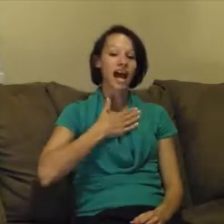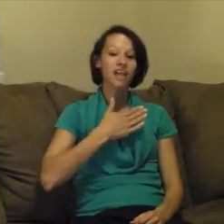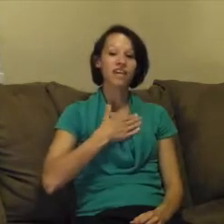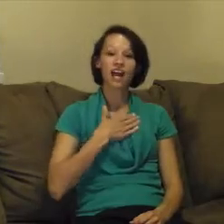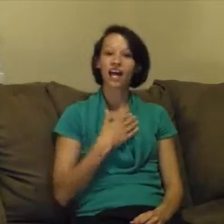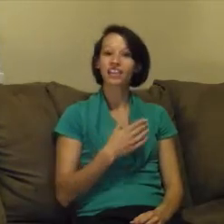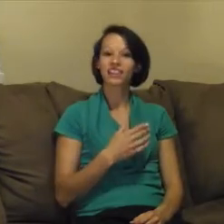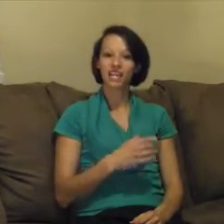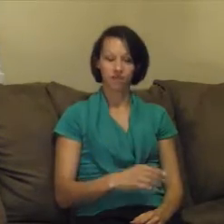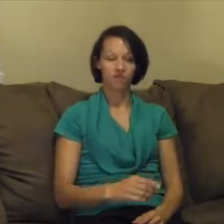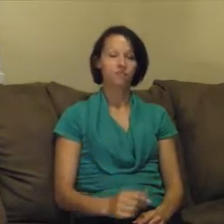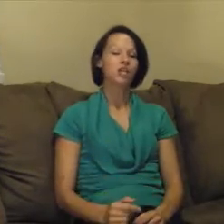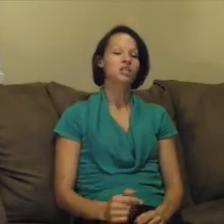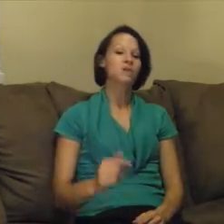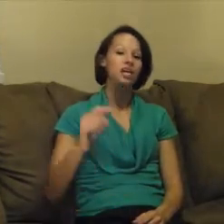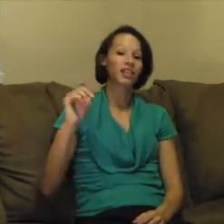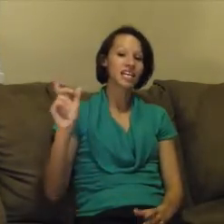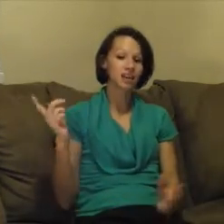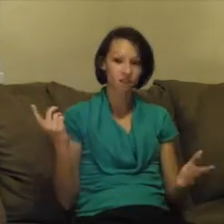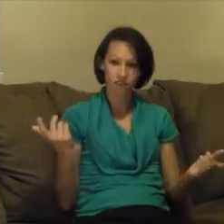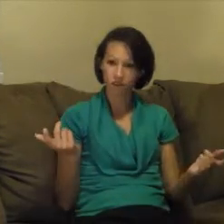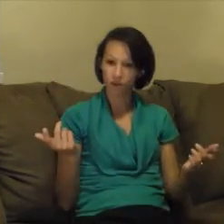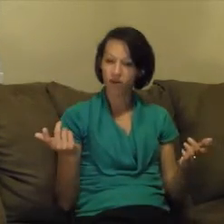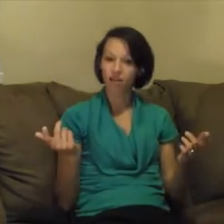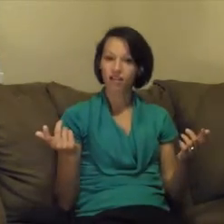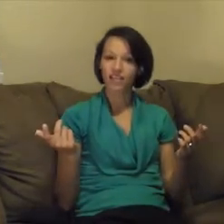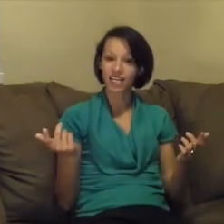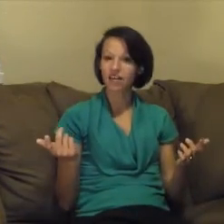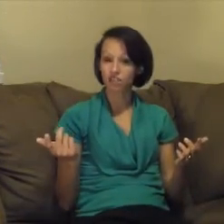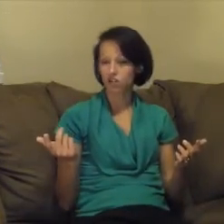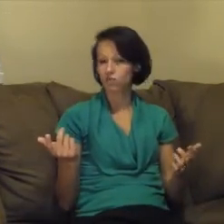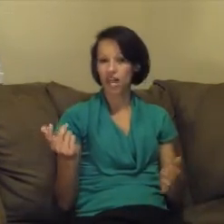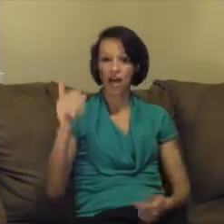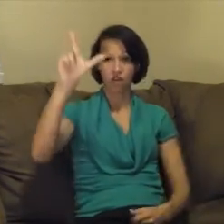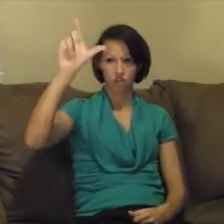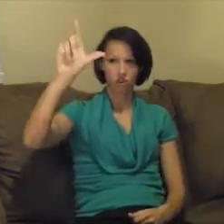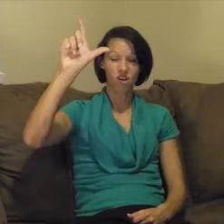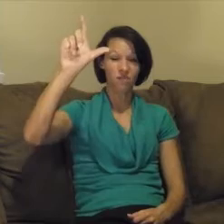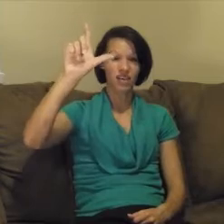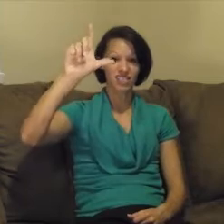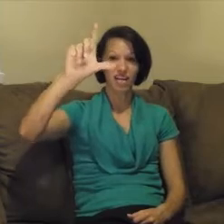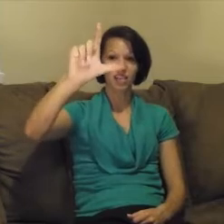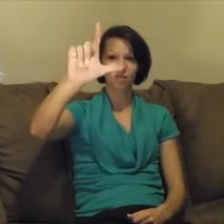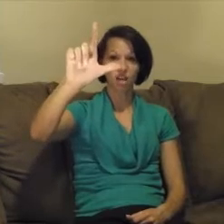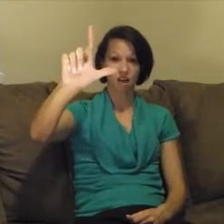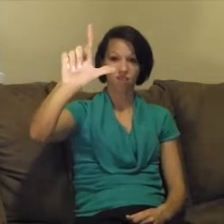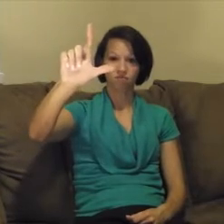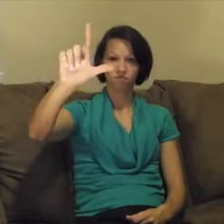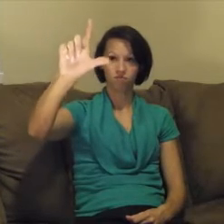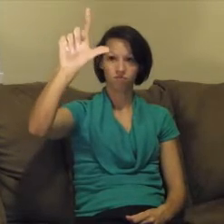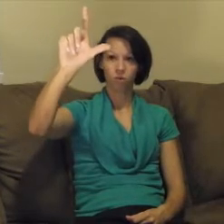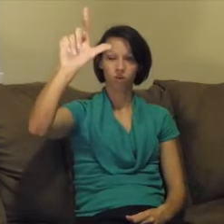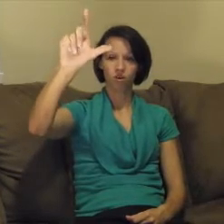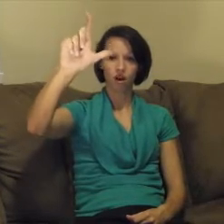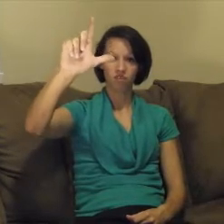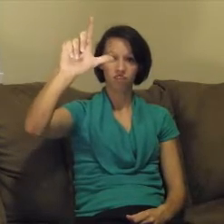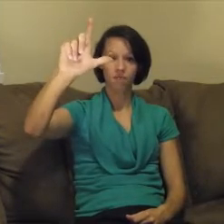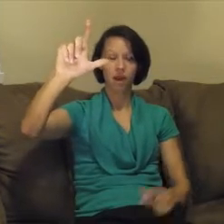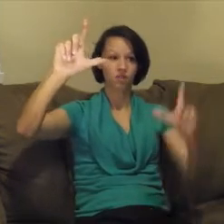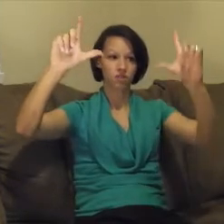glad that I live. To make live, the word live starts with L, so you're going to make a sign language L. Pointer up, thumb out.